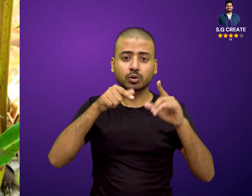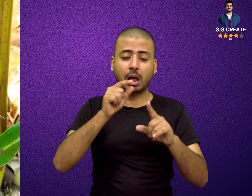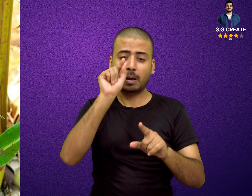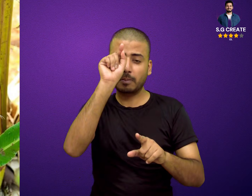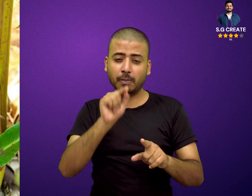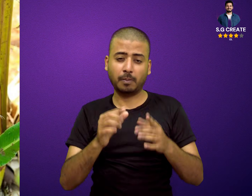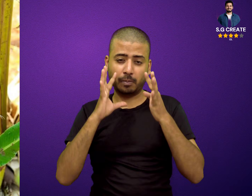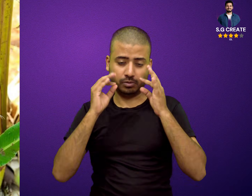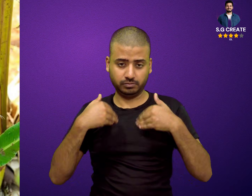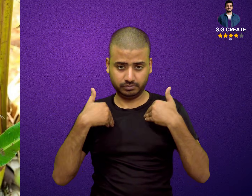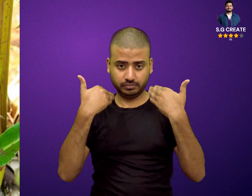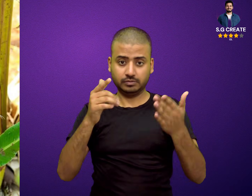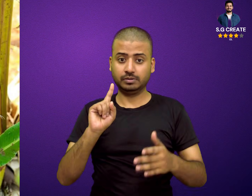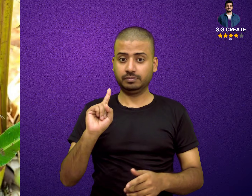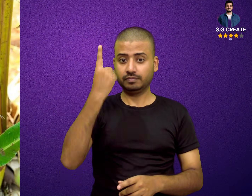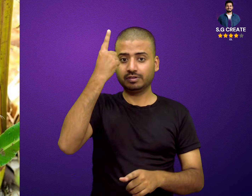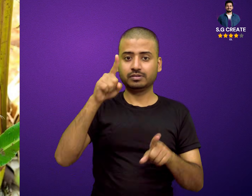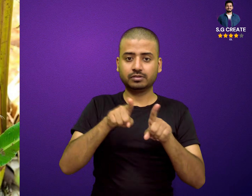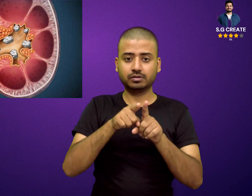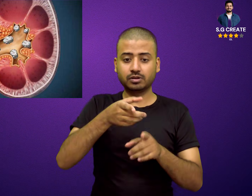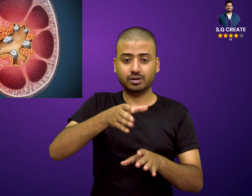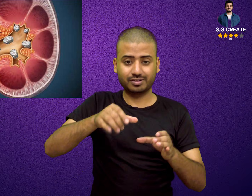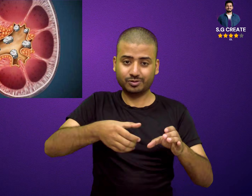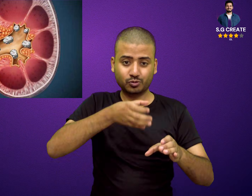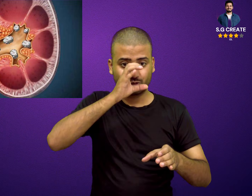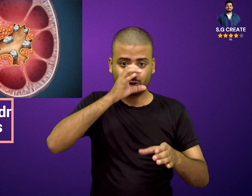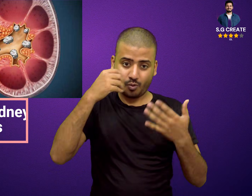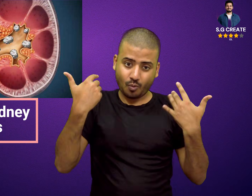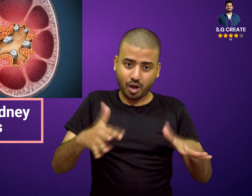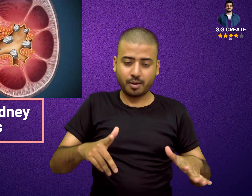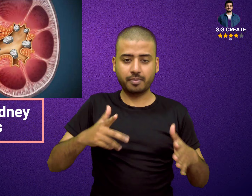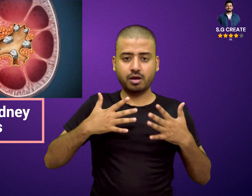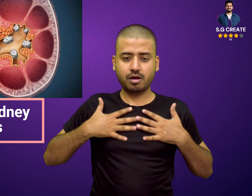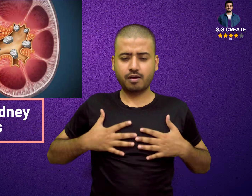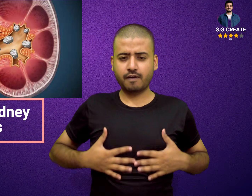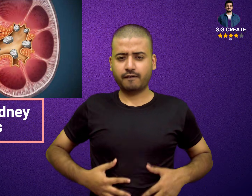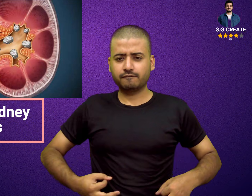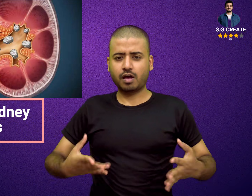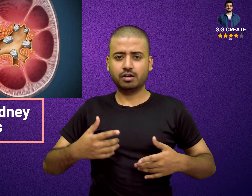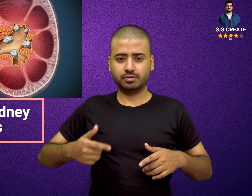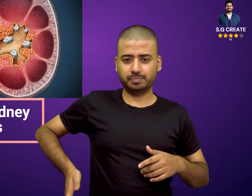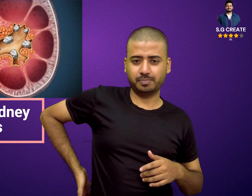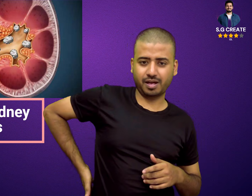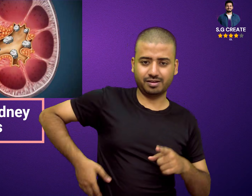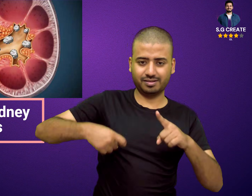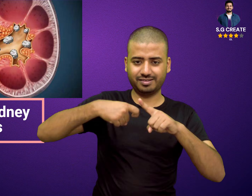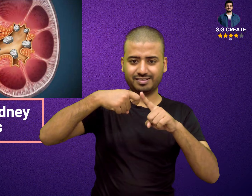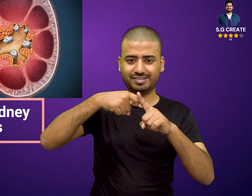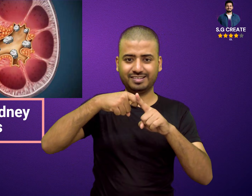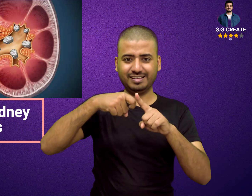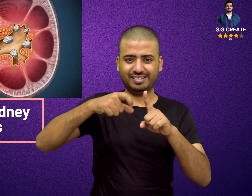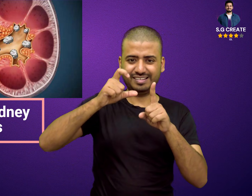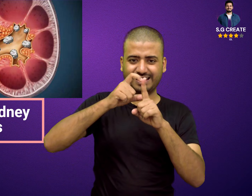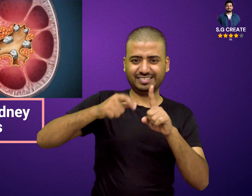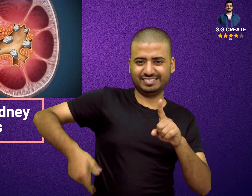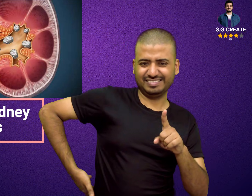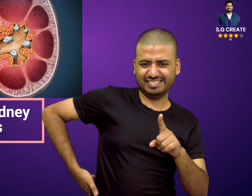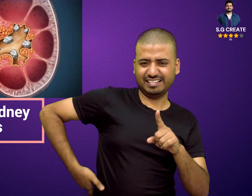of fullness and supports metabolic cleansing. Blood sugar regulation. It supports regular insulin production and has a